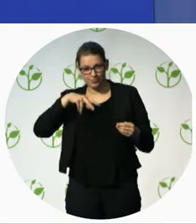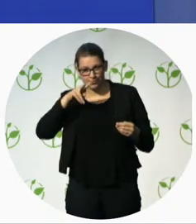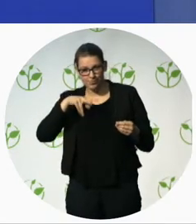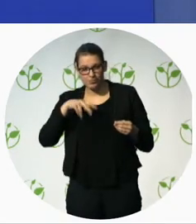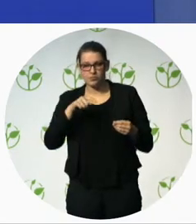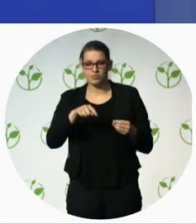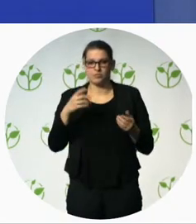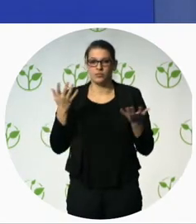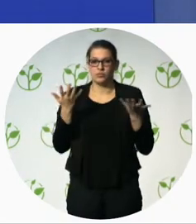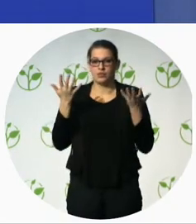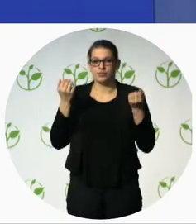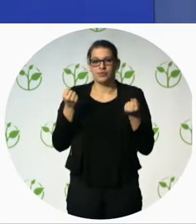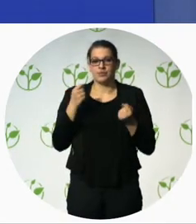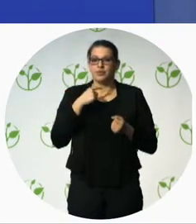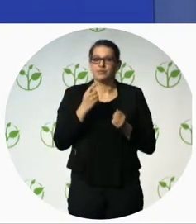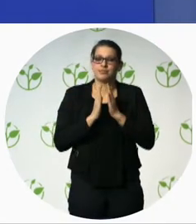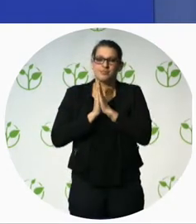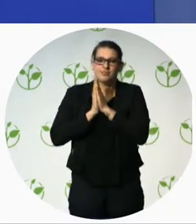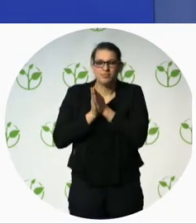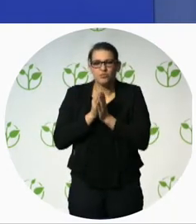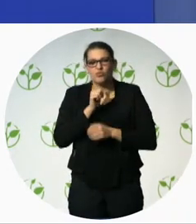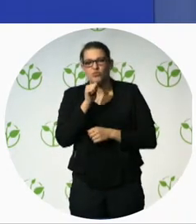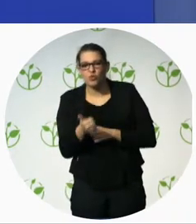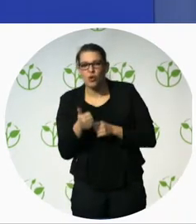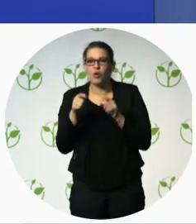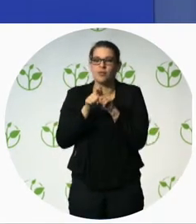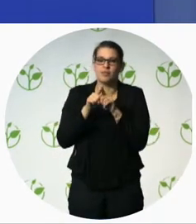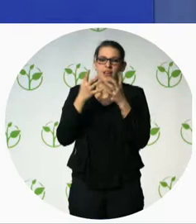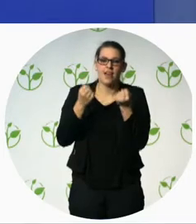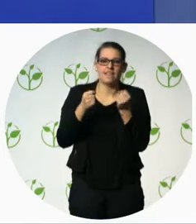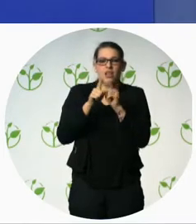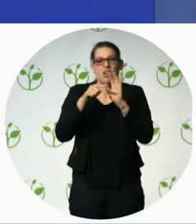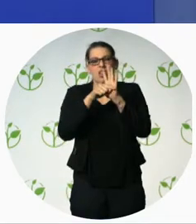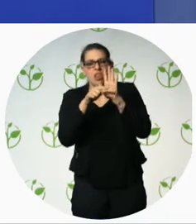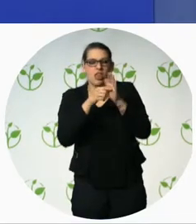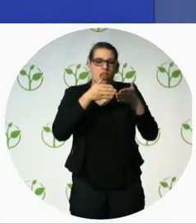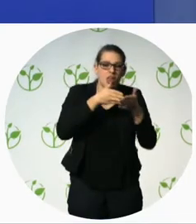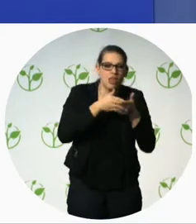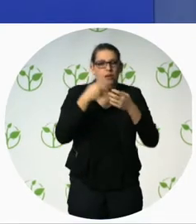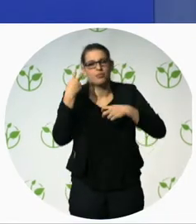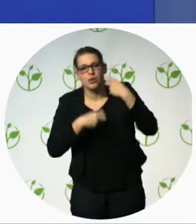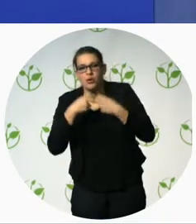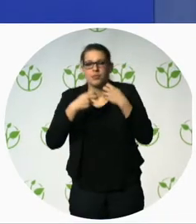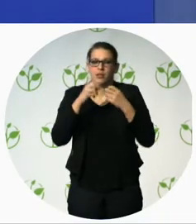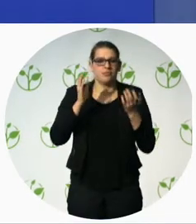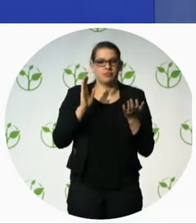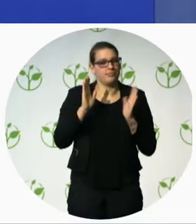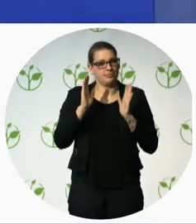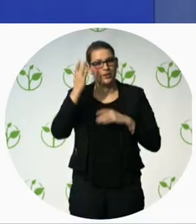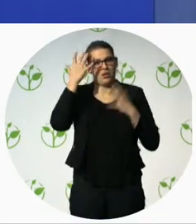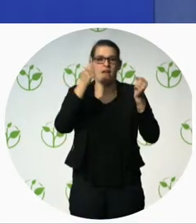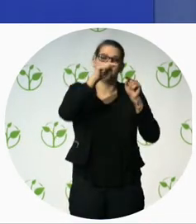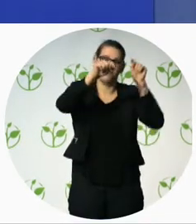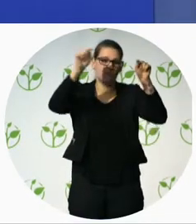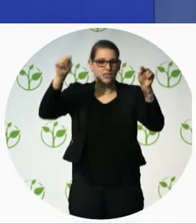complain about barriers. Everybody knows them. Good. So I decided then to focus on the solutions and to share